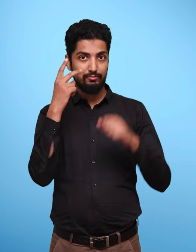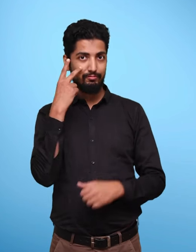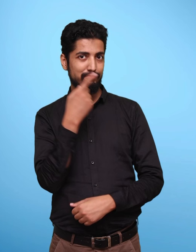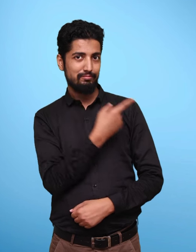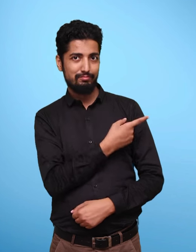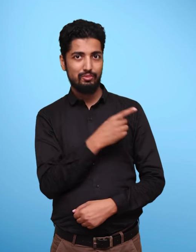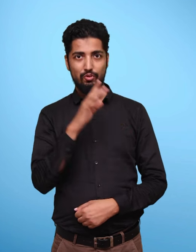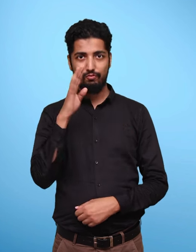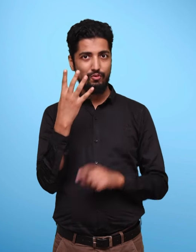This picture shows a boy